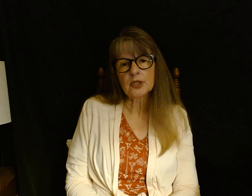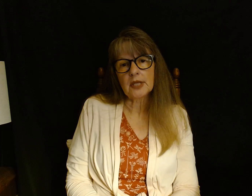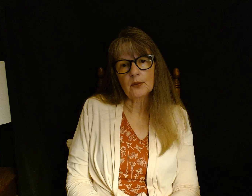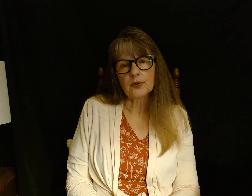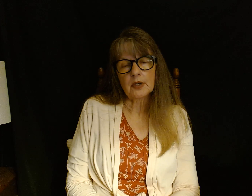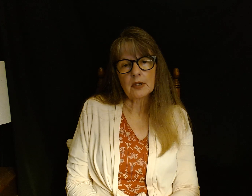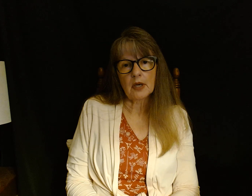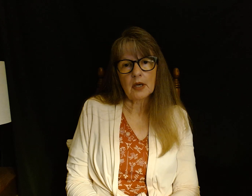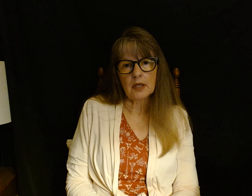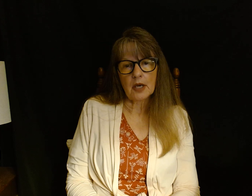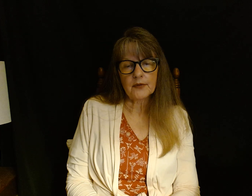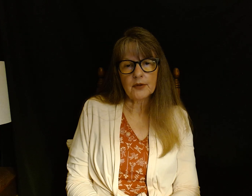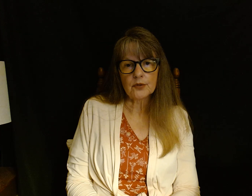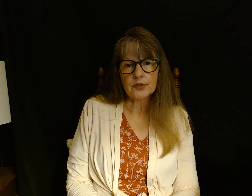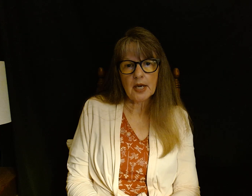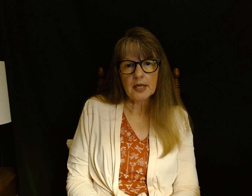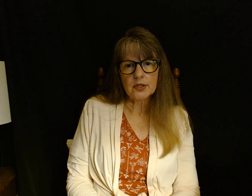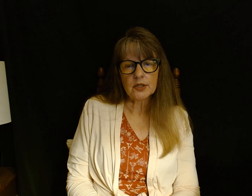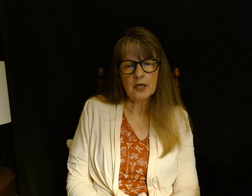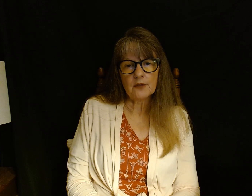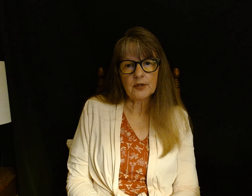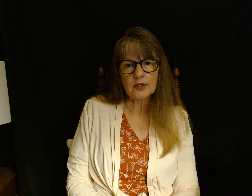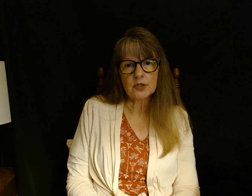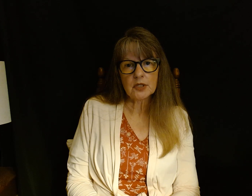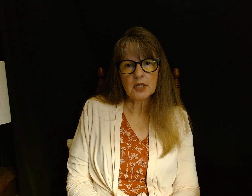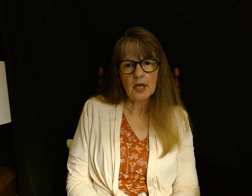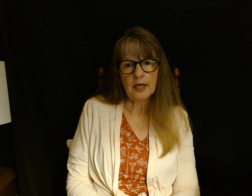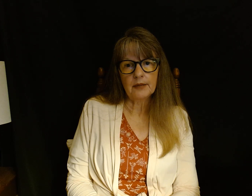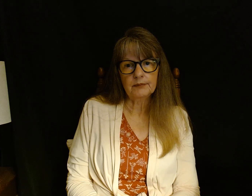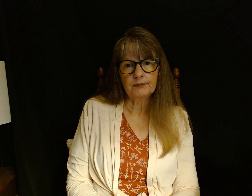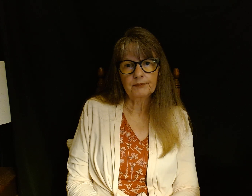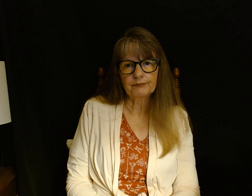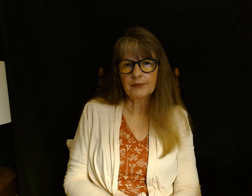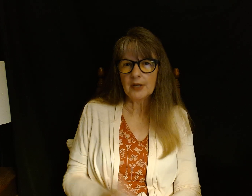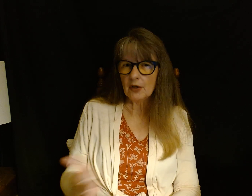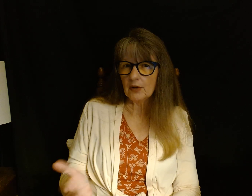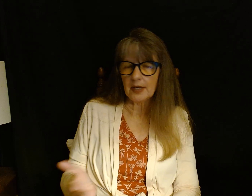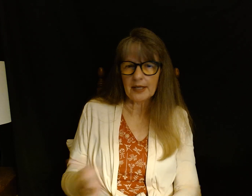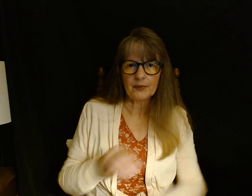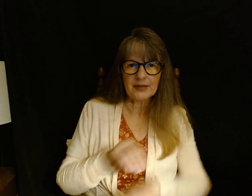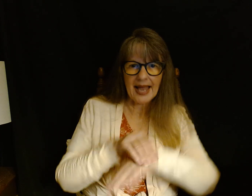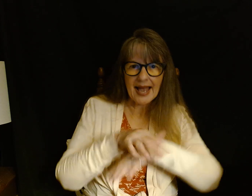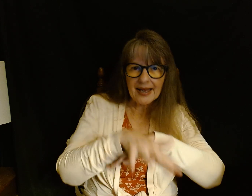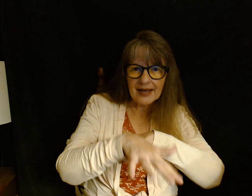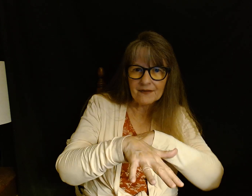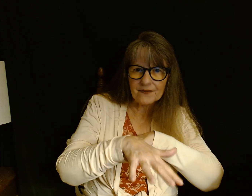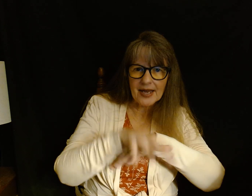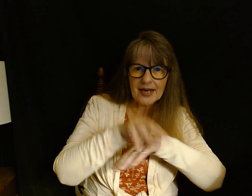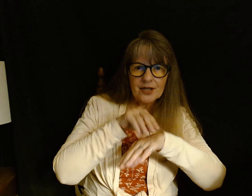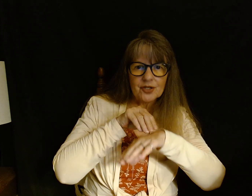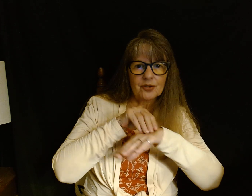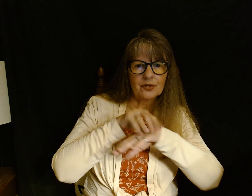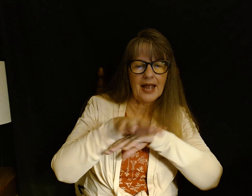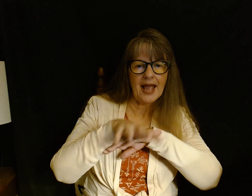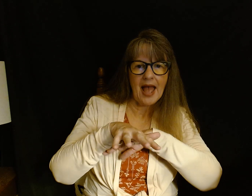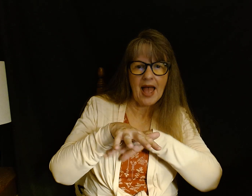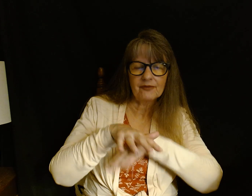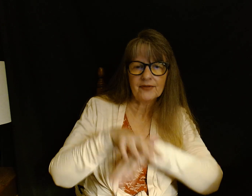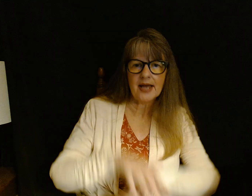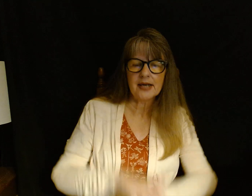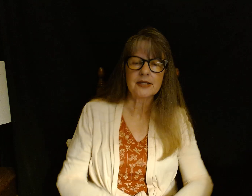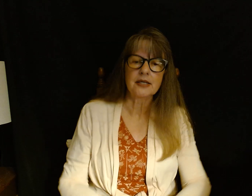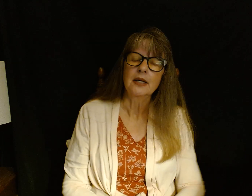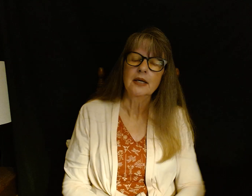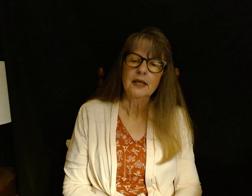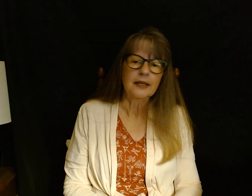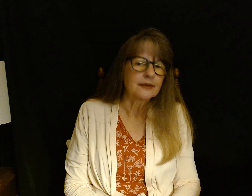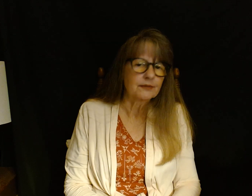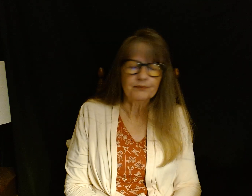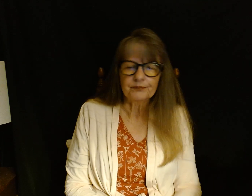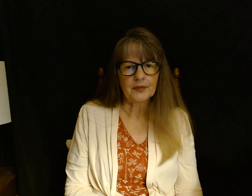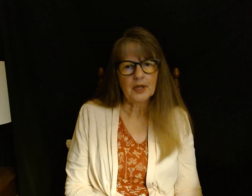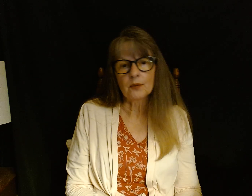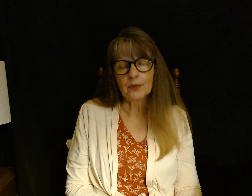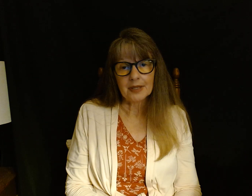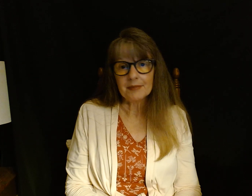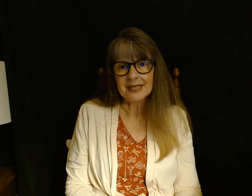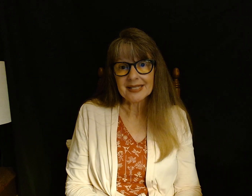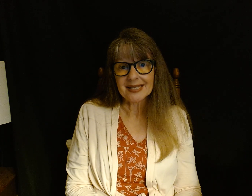with a lot of other signs, if it's, like with affect or affect, it really means the same,